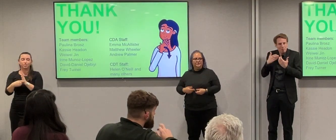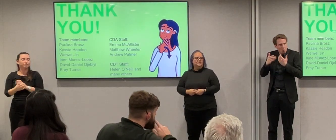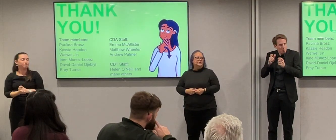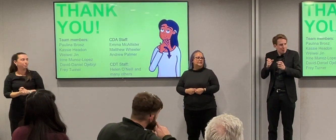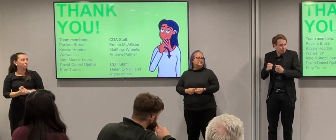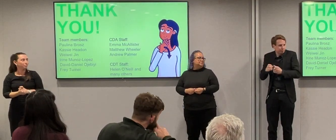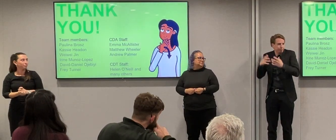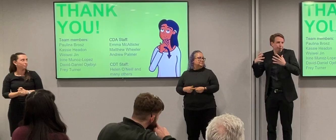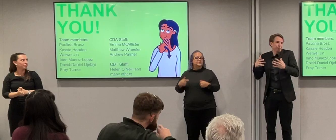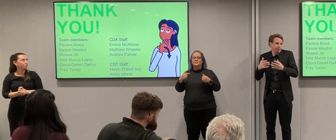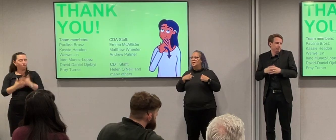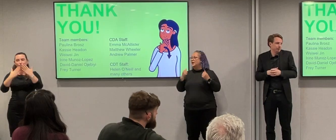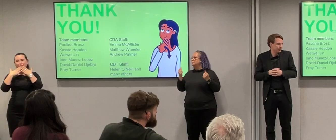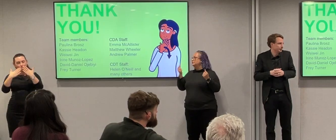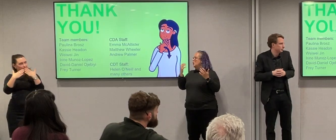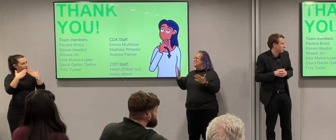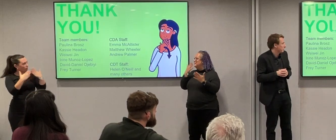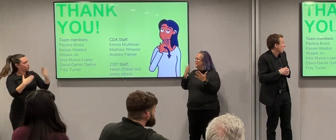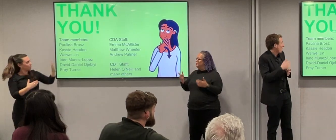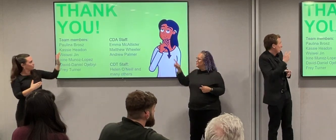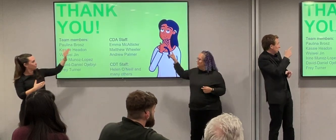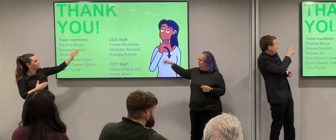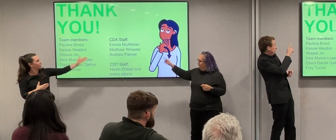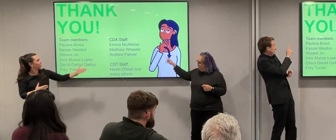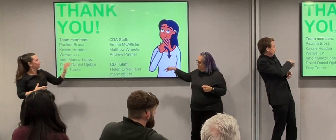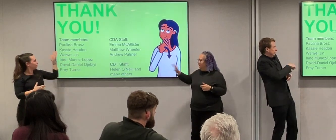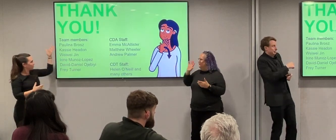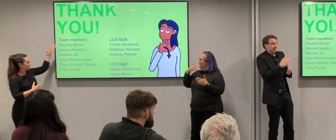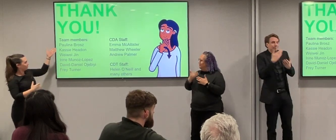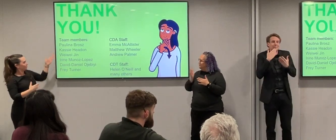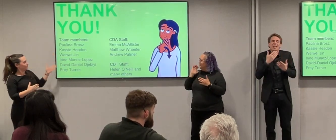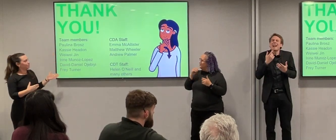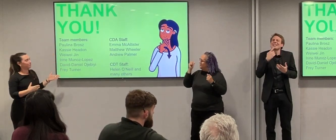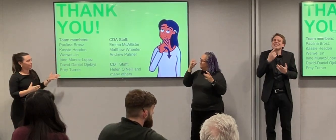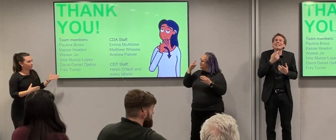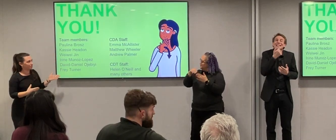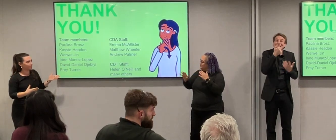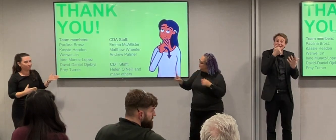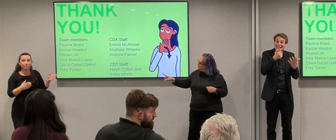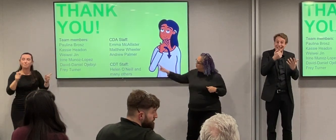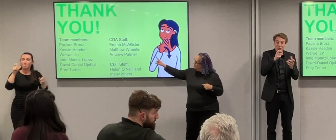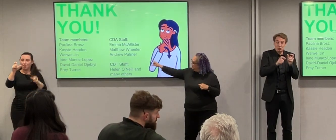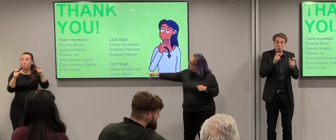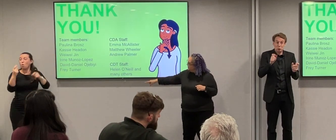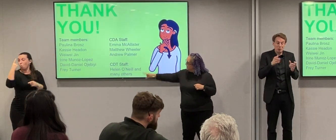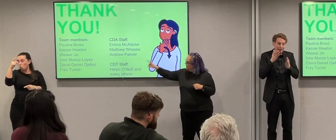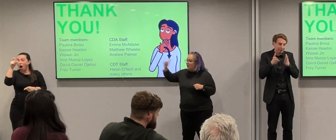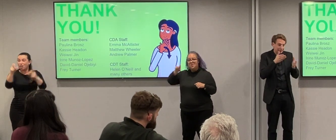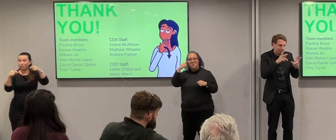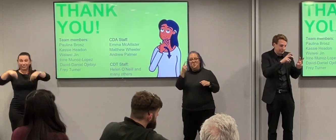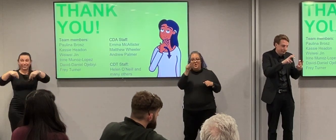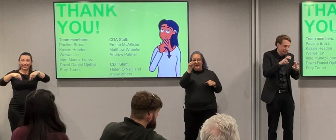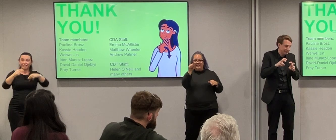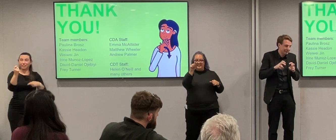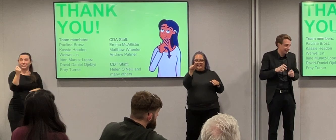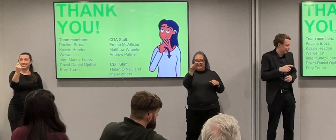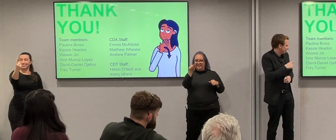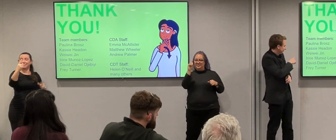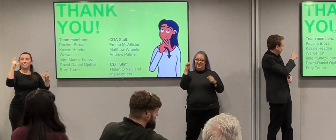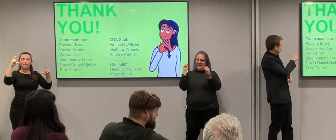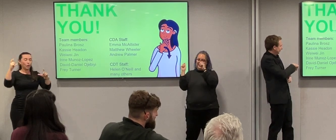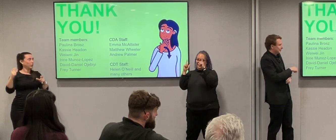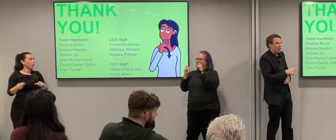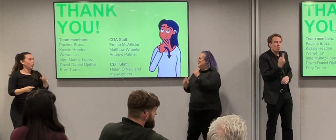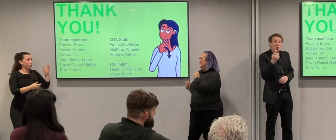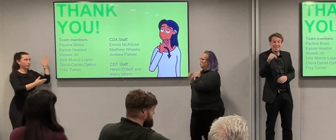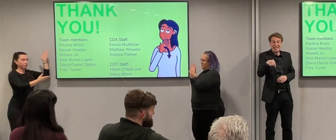I have a huge list of thank yous. These are the amazing students, one of whom is presently getting out her phone to take a